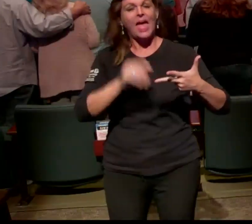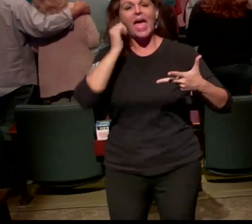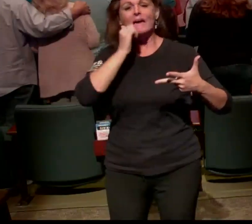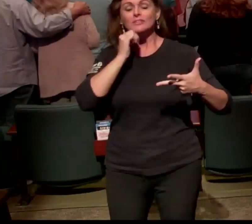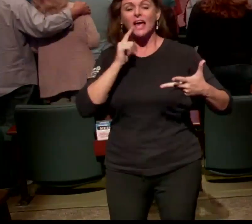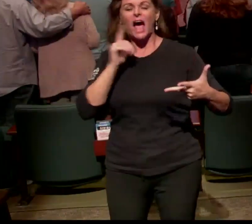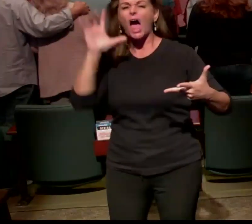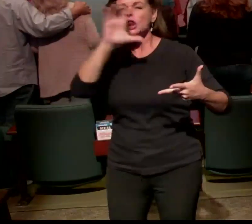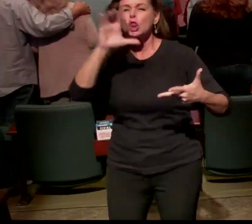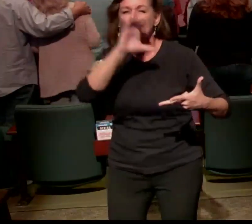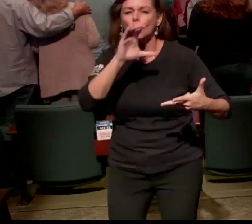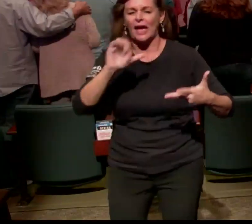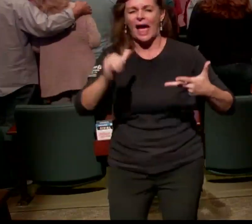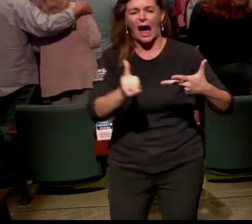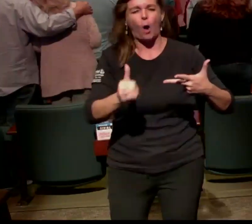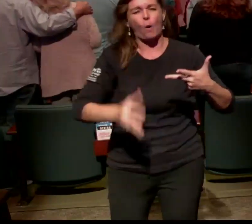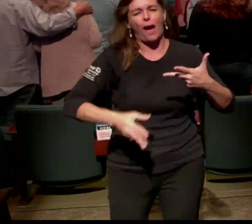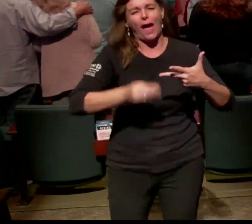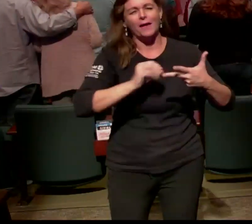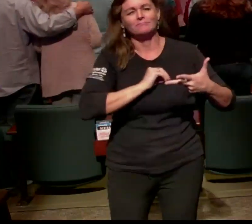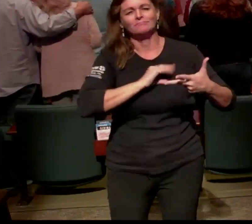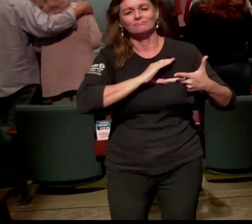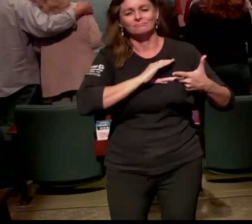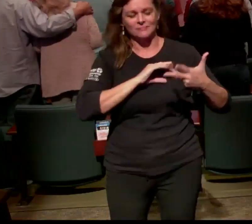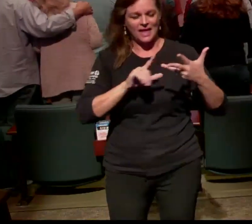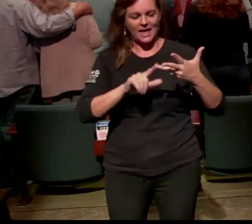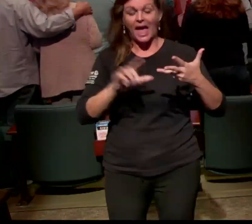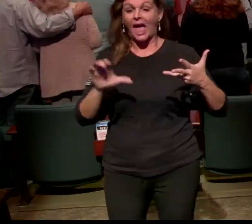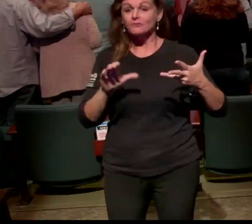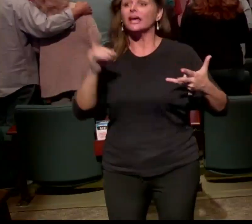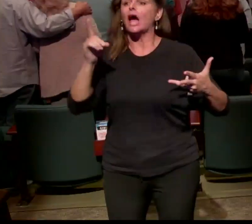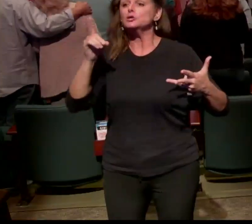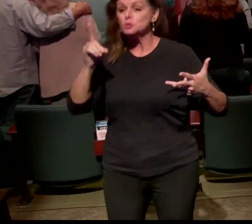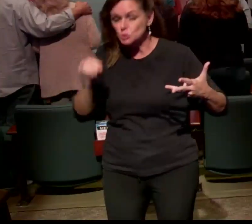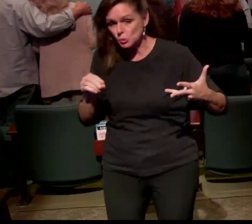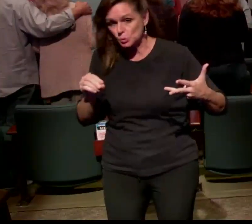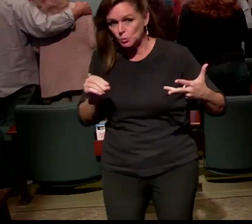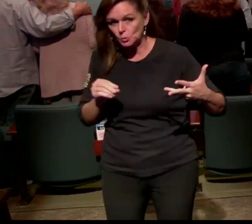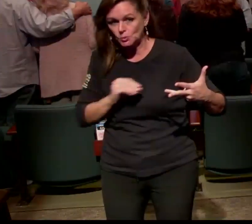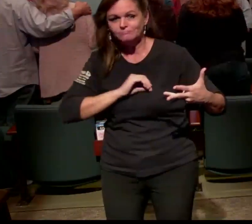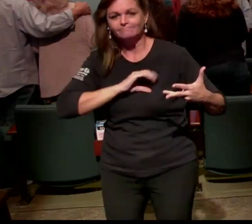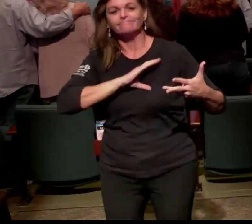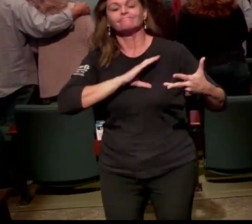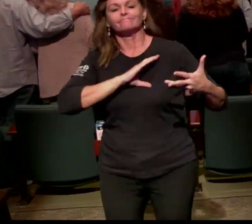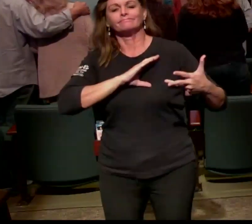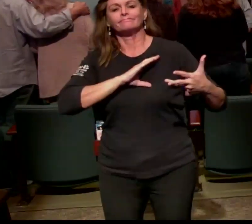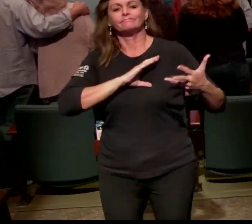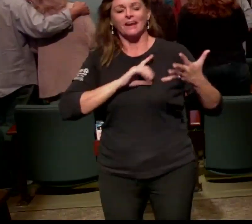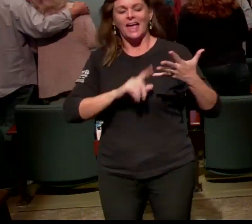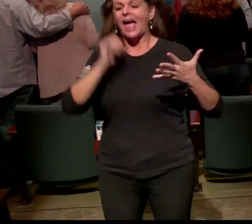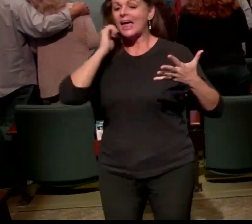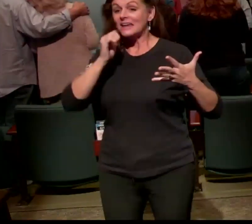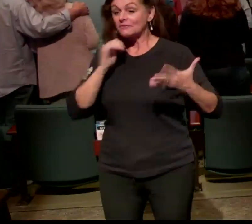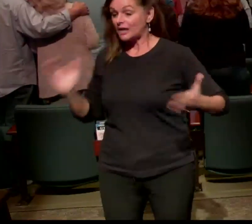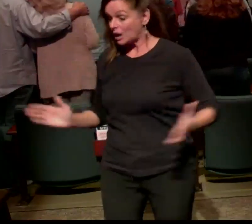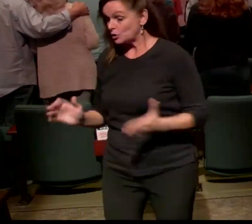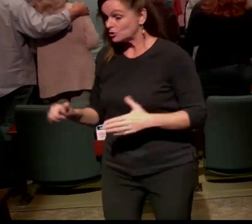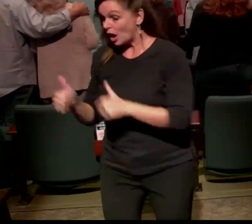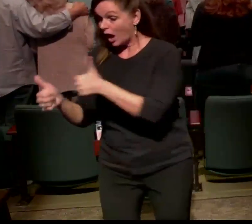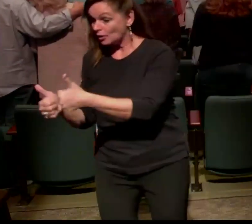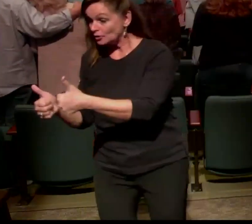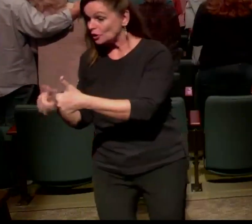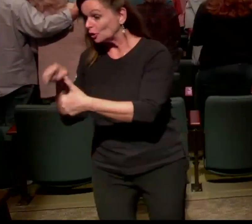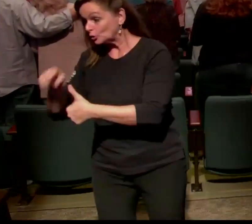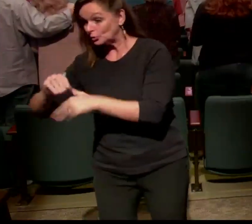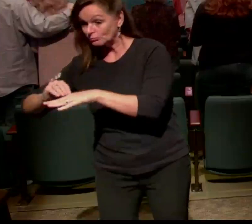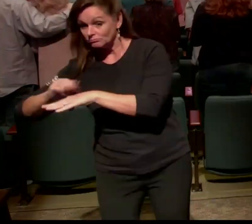look for ways to add value to people. Every day I add value to people. And every day I encourage others to add value